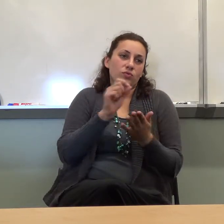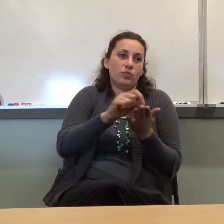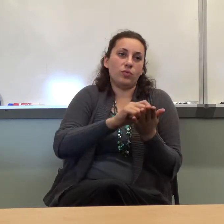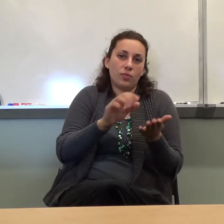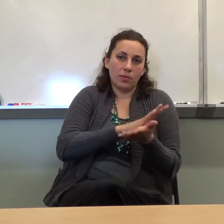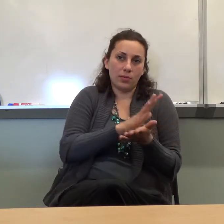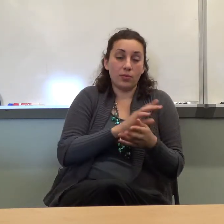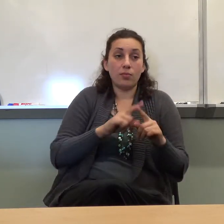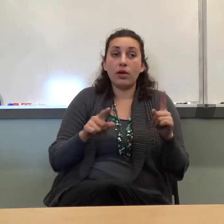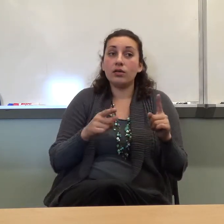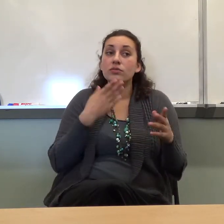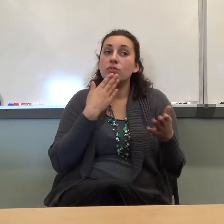check it. So.